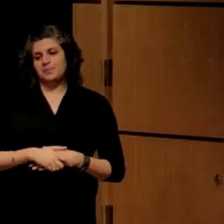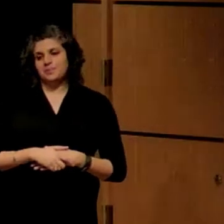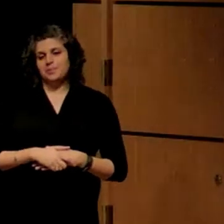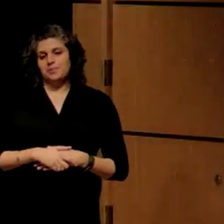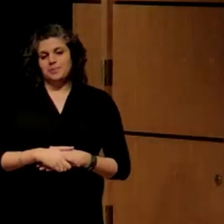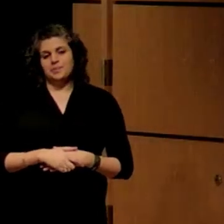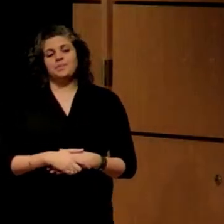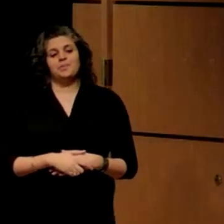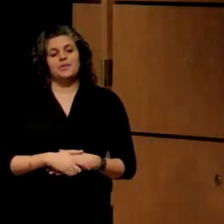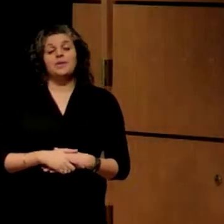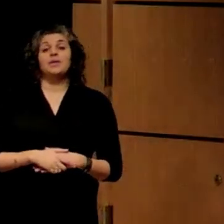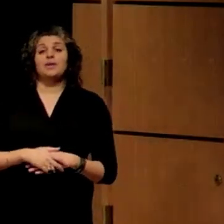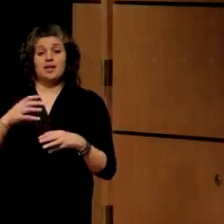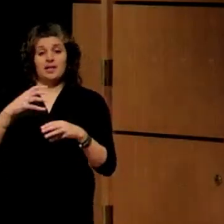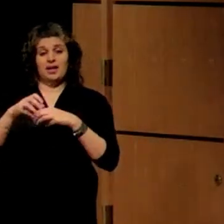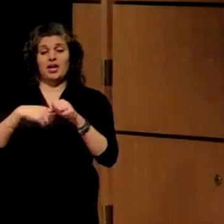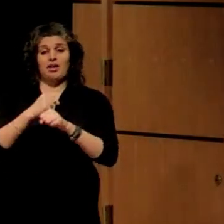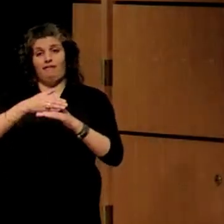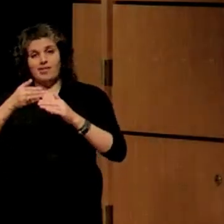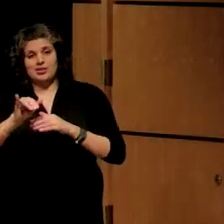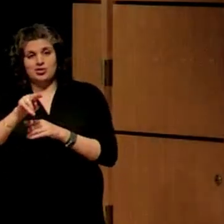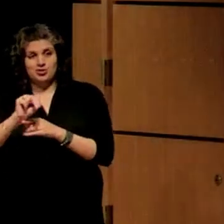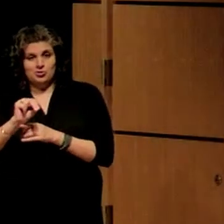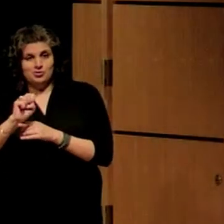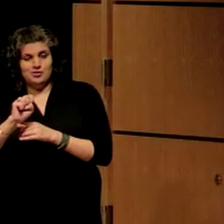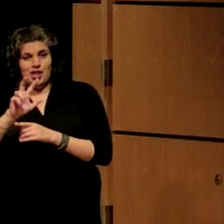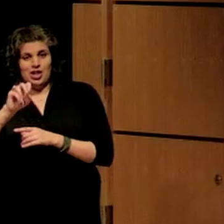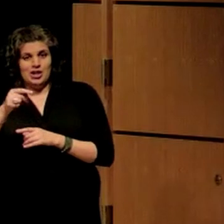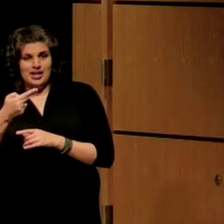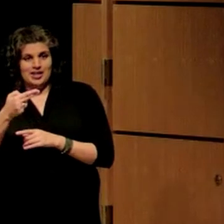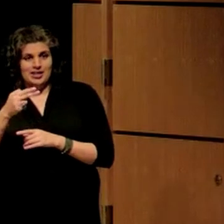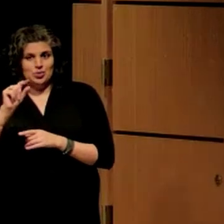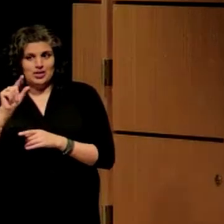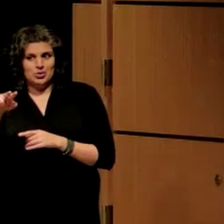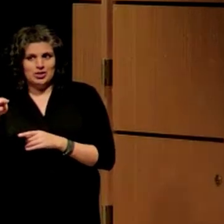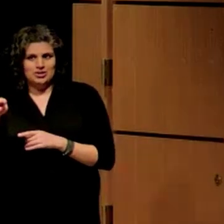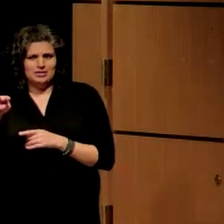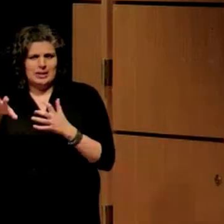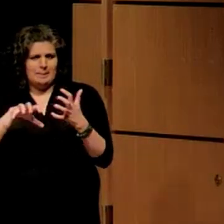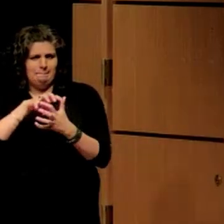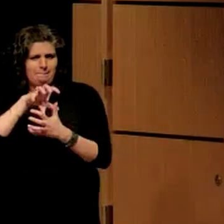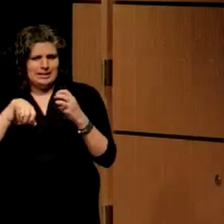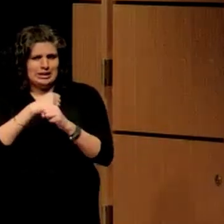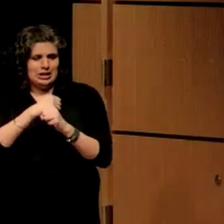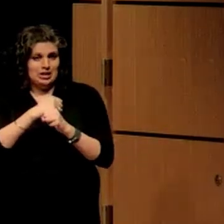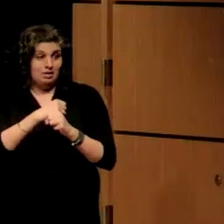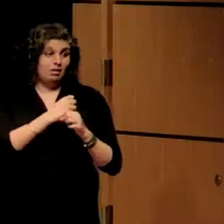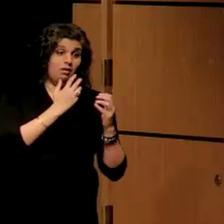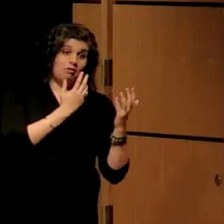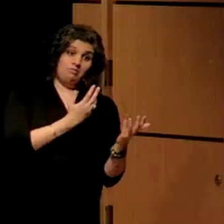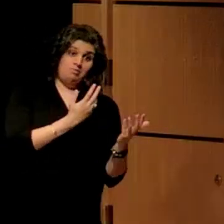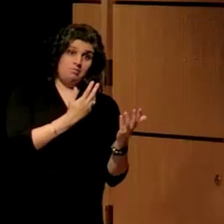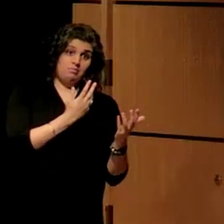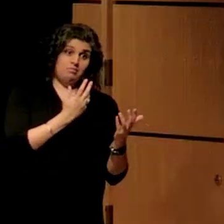So, the year ended June 30th, 2022 was a very mixed year for us. On the one hand, we